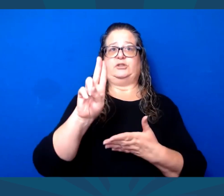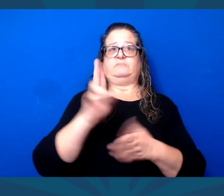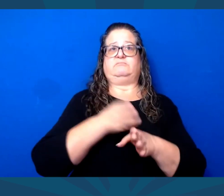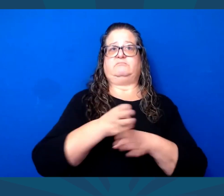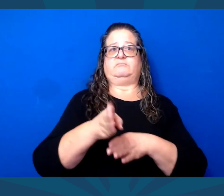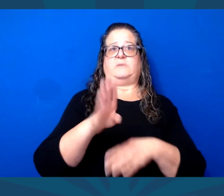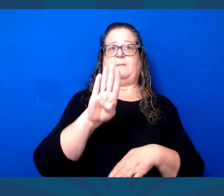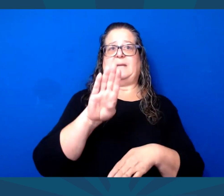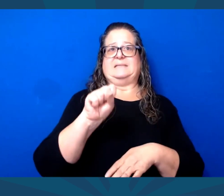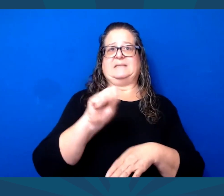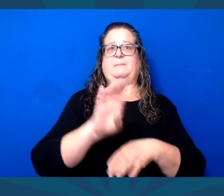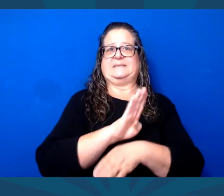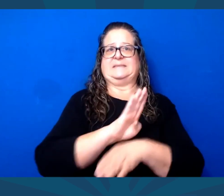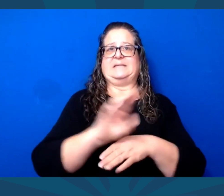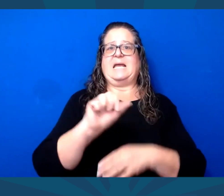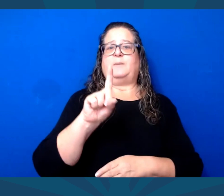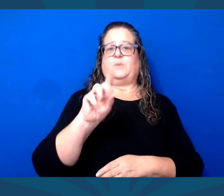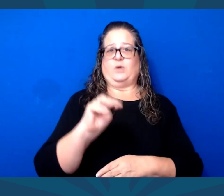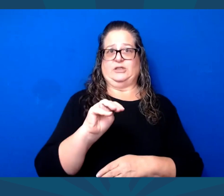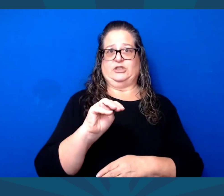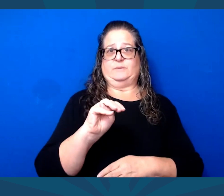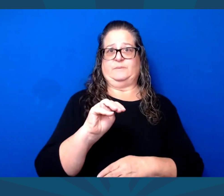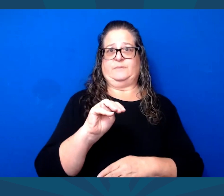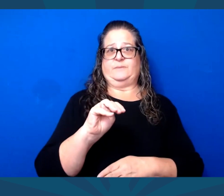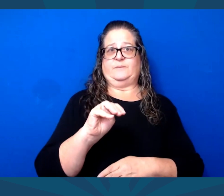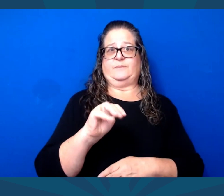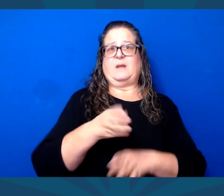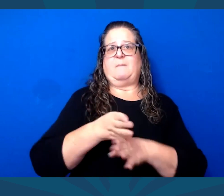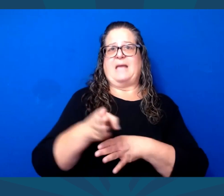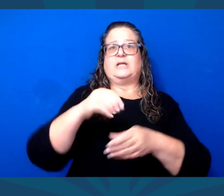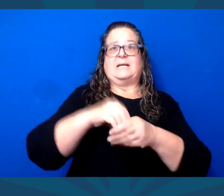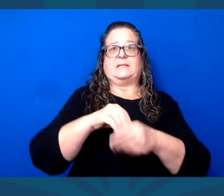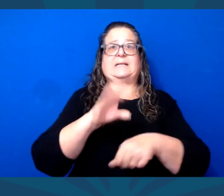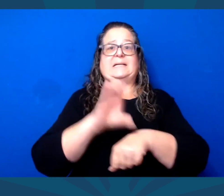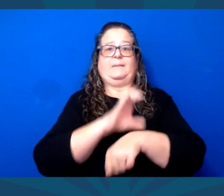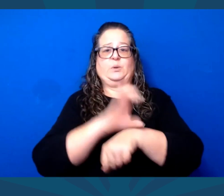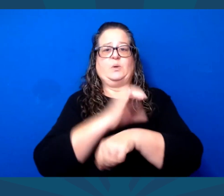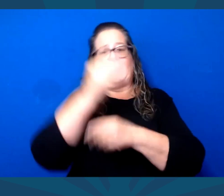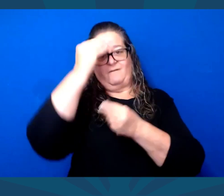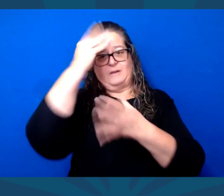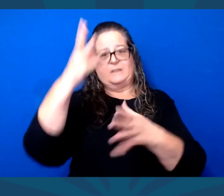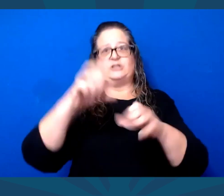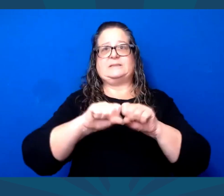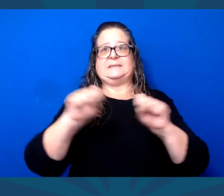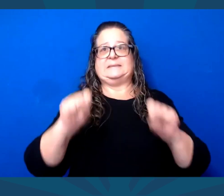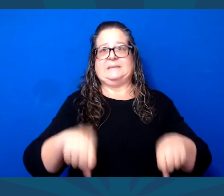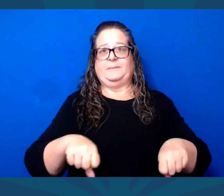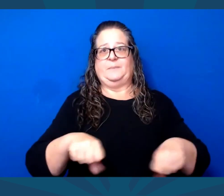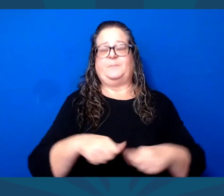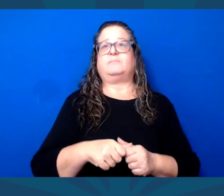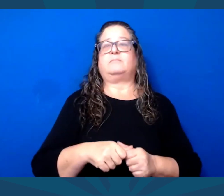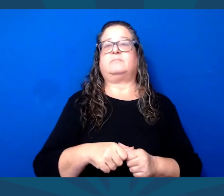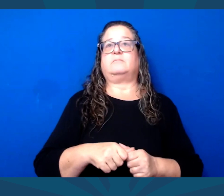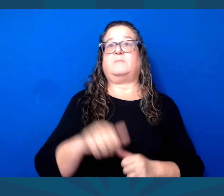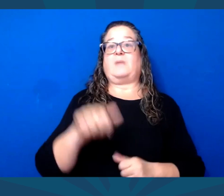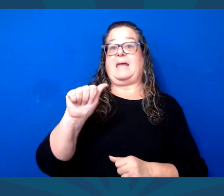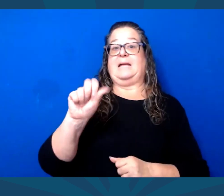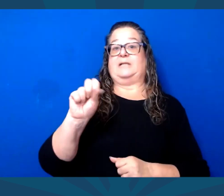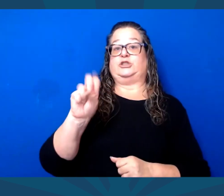past 12 years. I hold a BS in Business Administration with a major in Computer